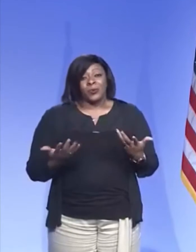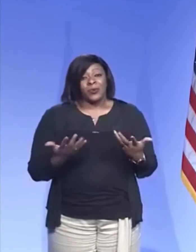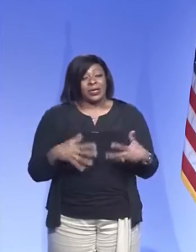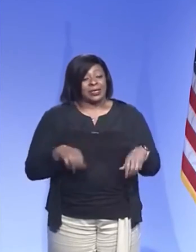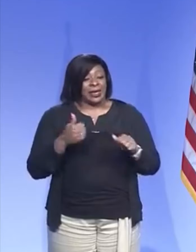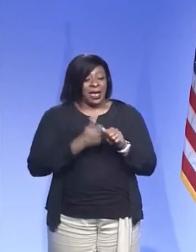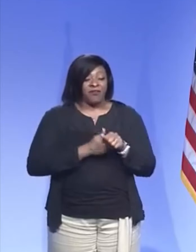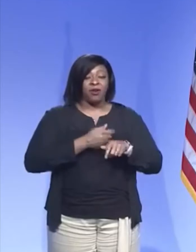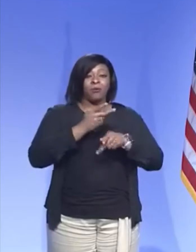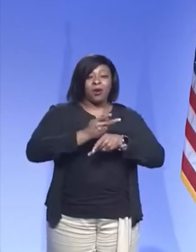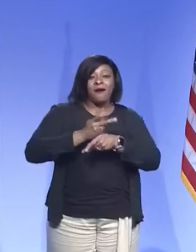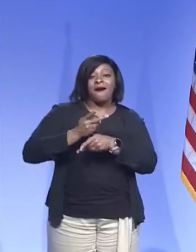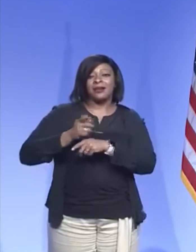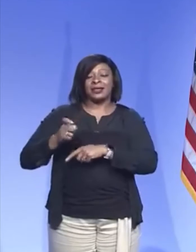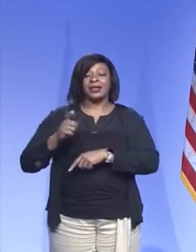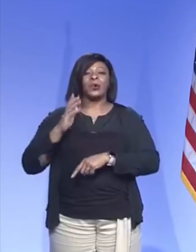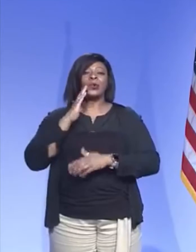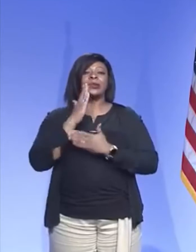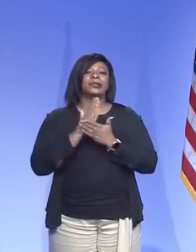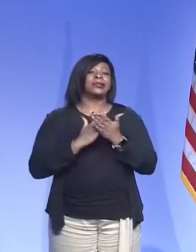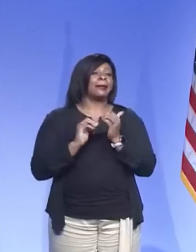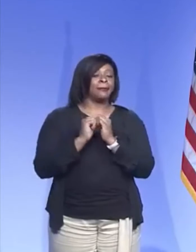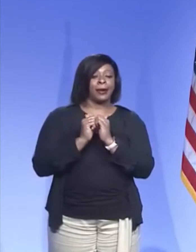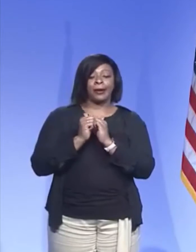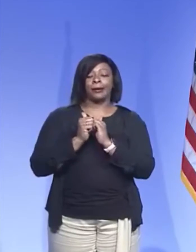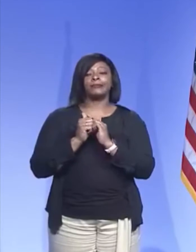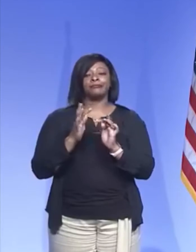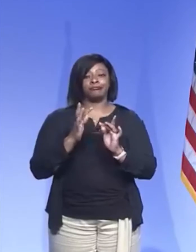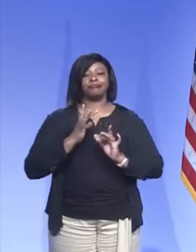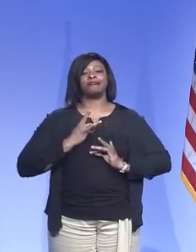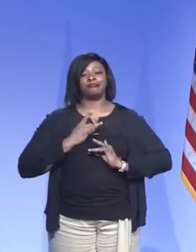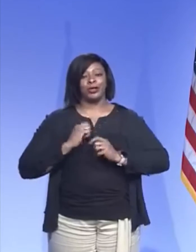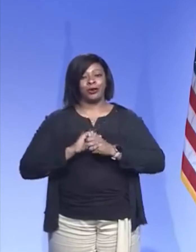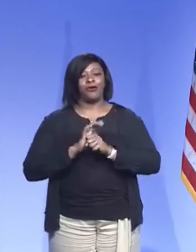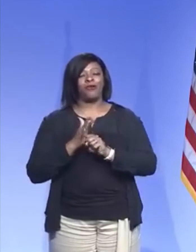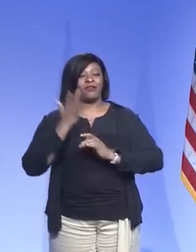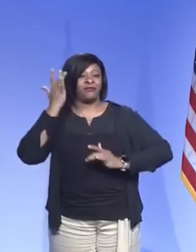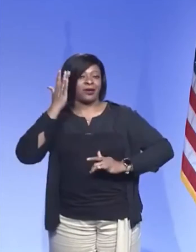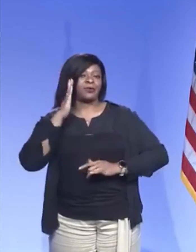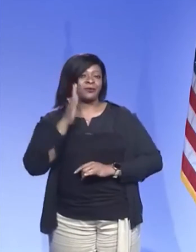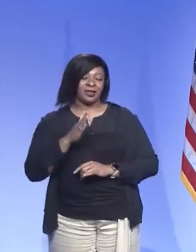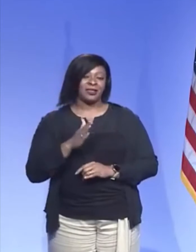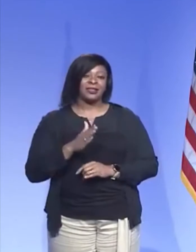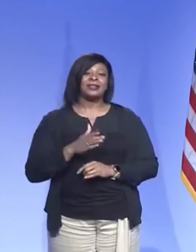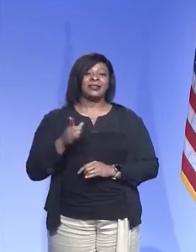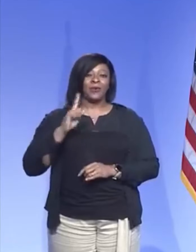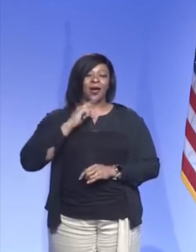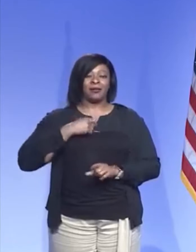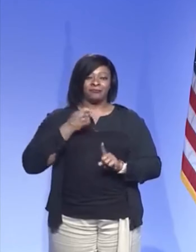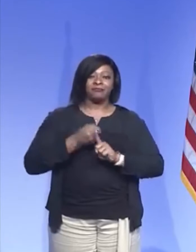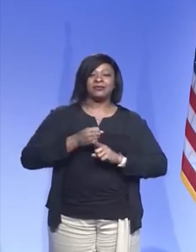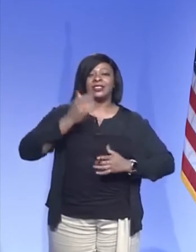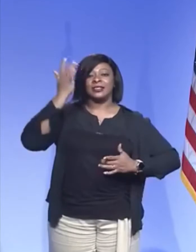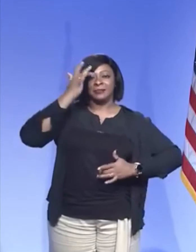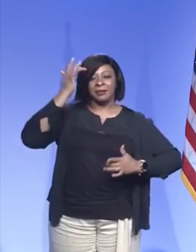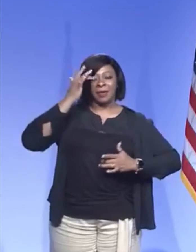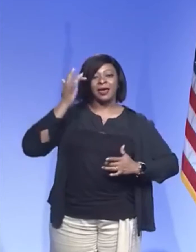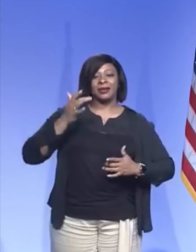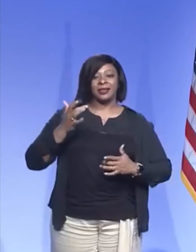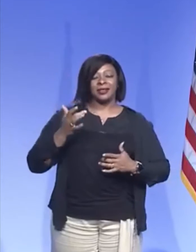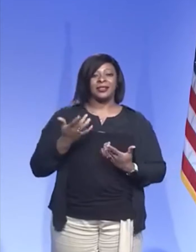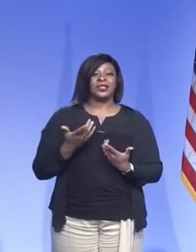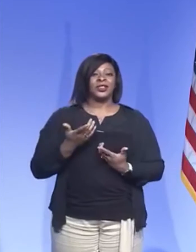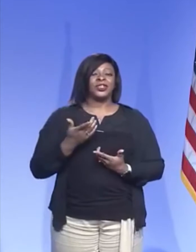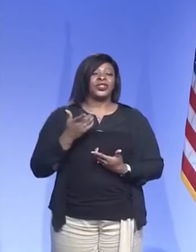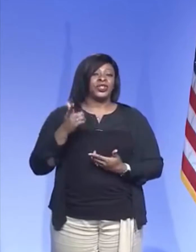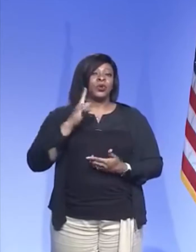every precaution necessary, will somehow contract the COVID virus, and they will be symptomatic. Though you will have been off work